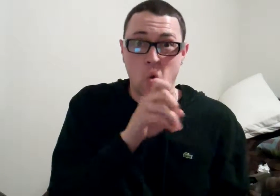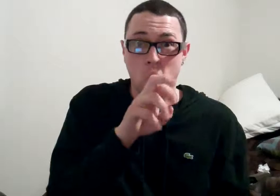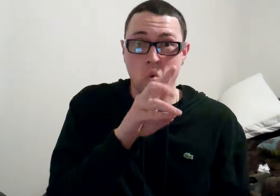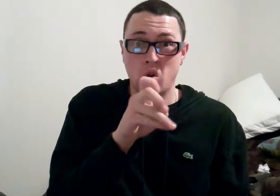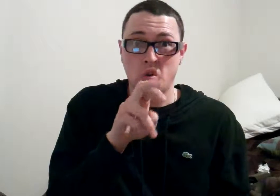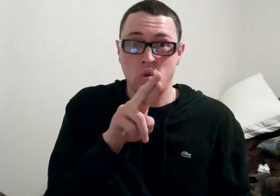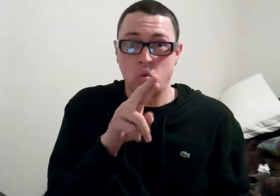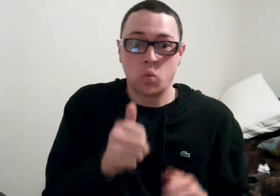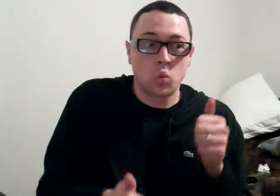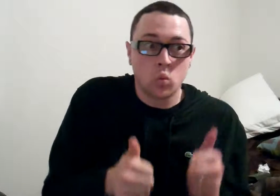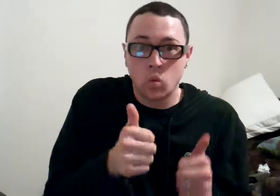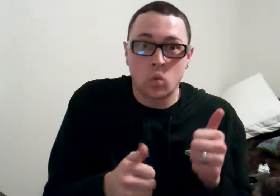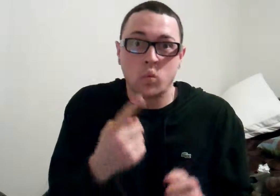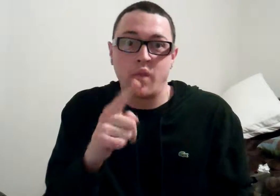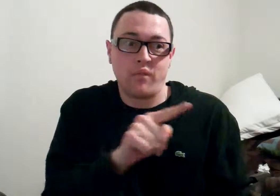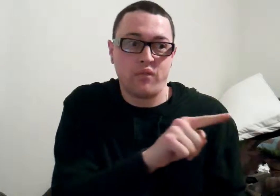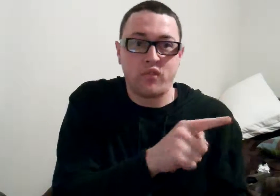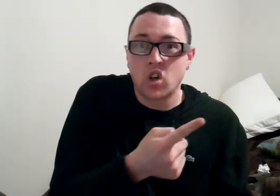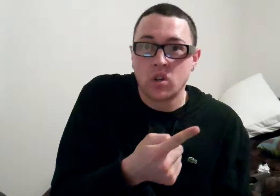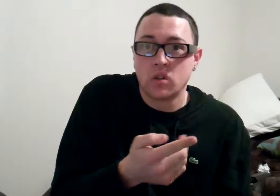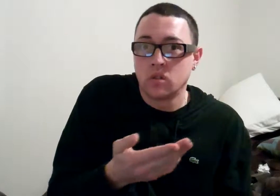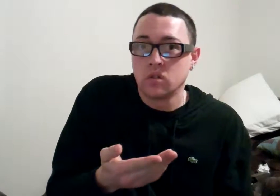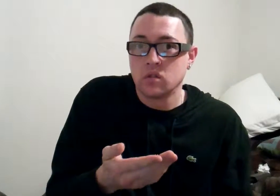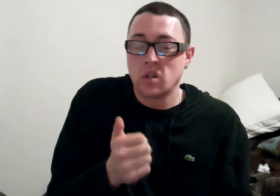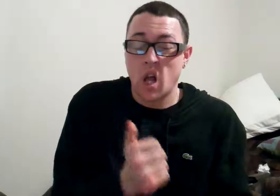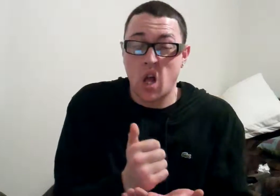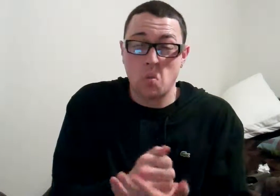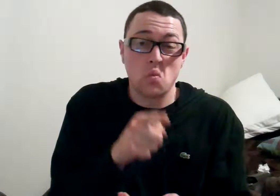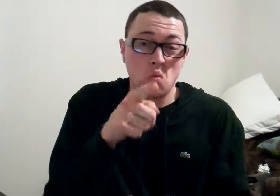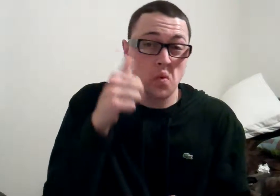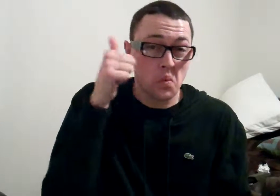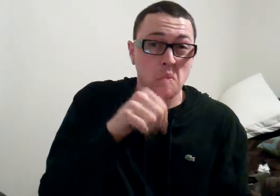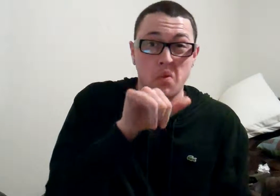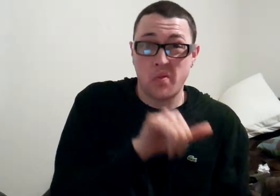So to help you remember the order of operations,